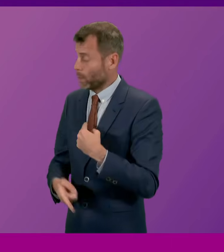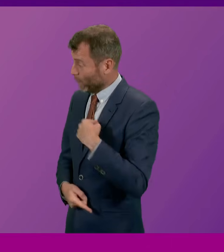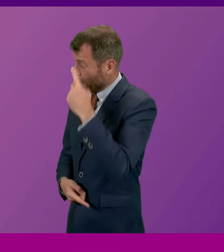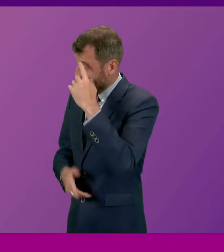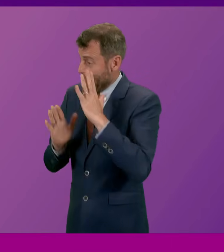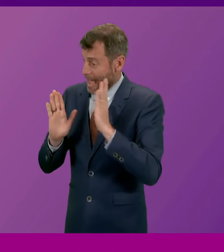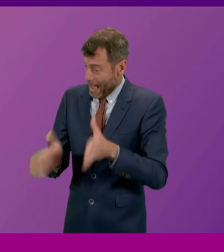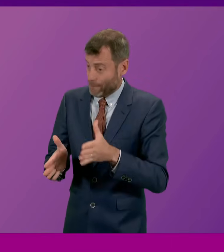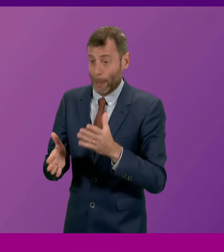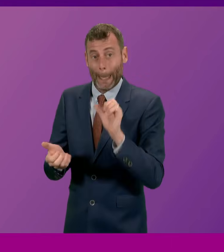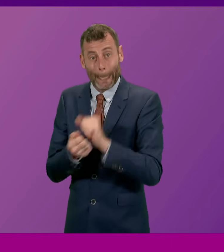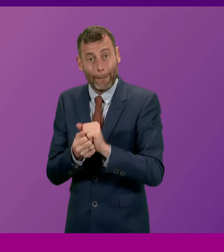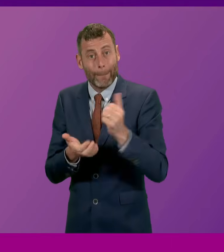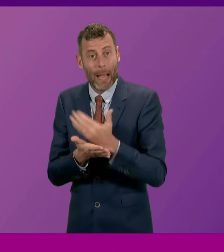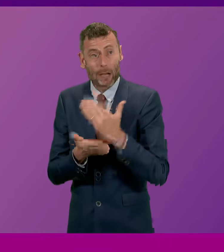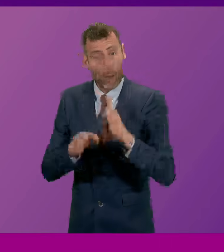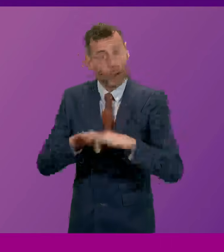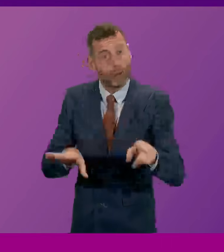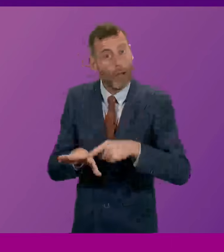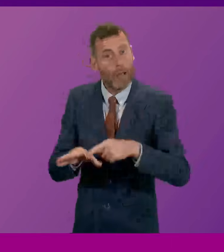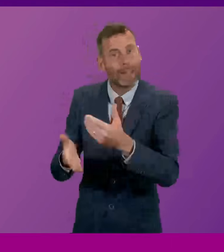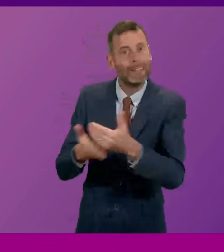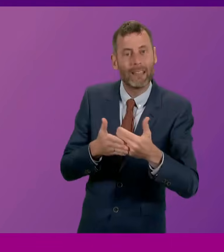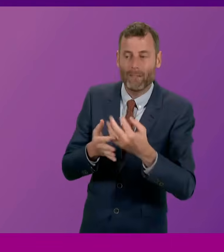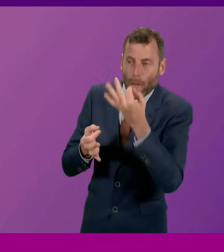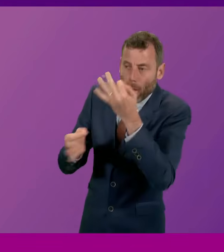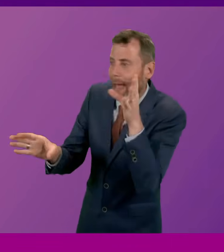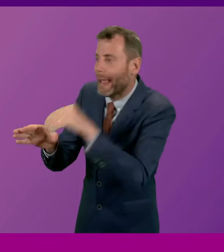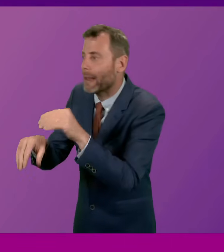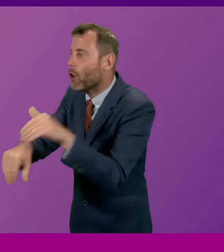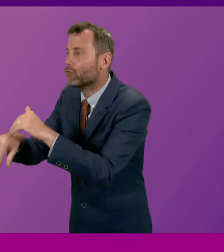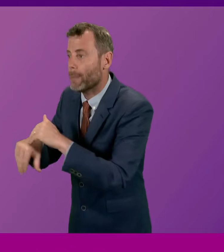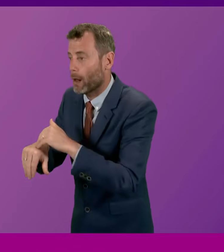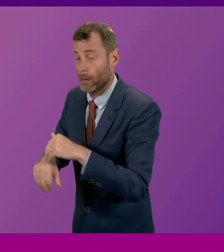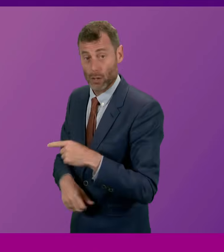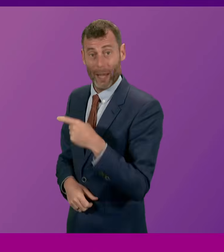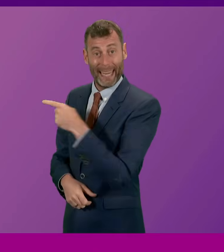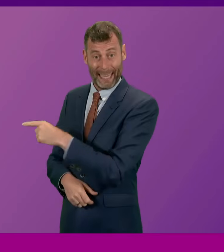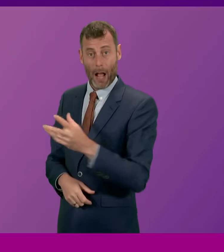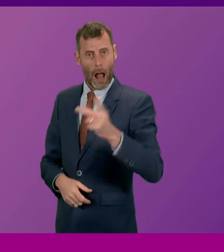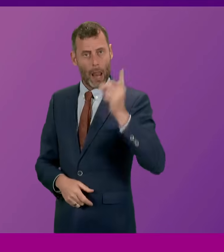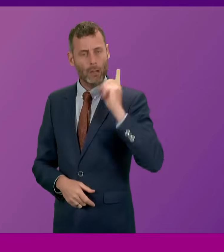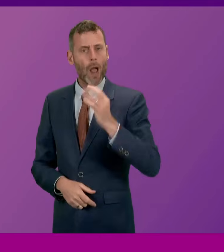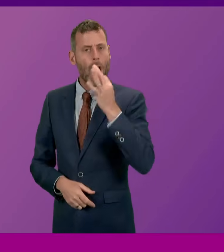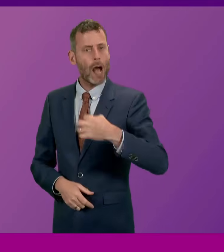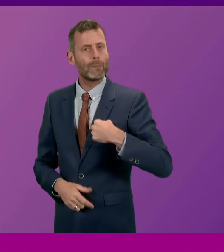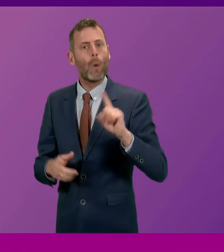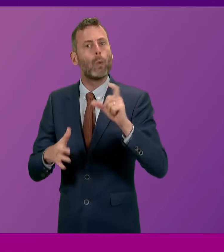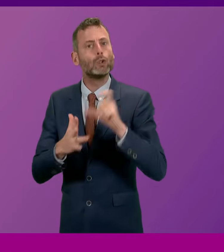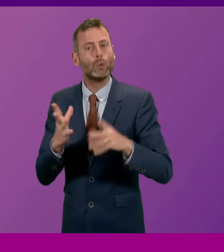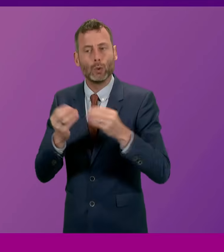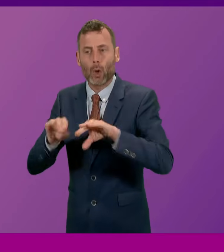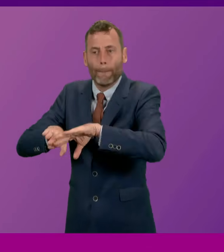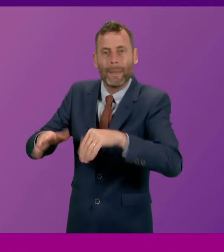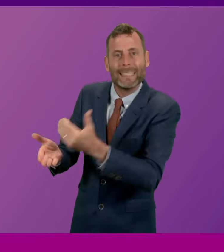not exposed to criminal activity, and this week he's demanding we exclude more young people from schools and put them at risk of